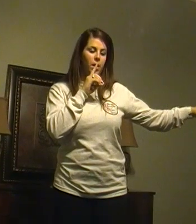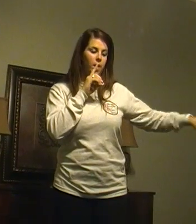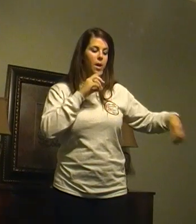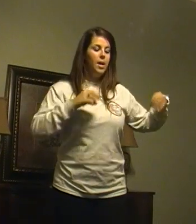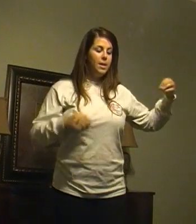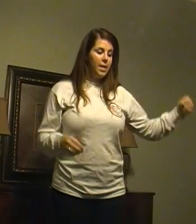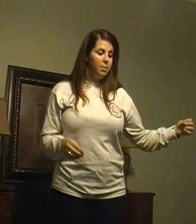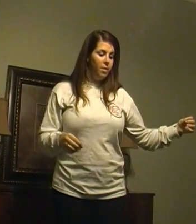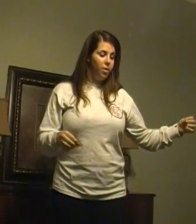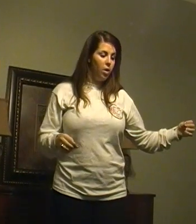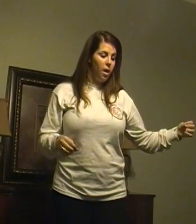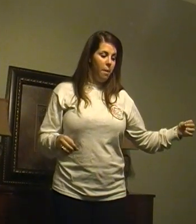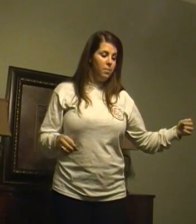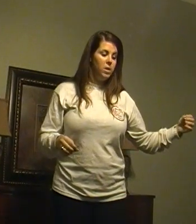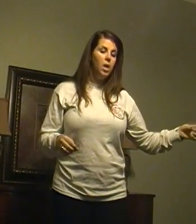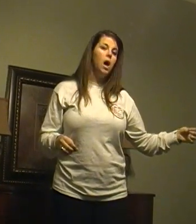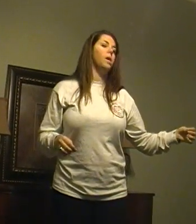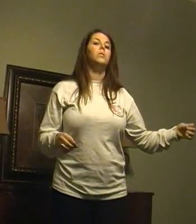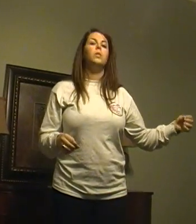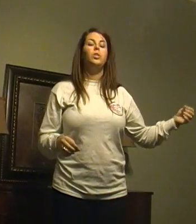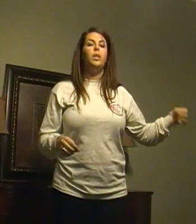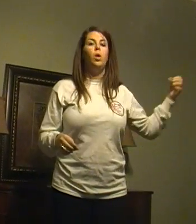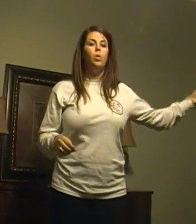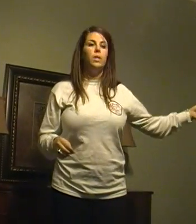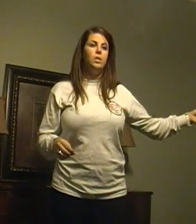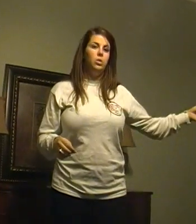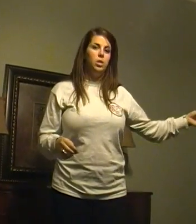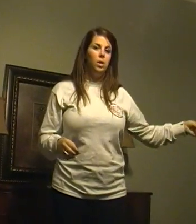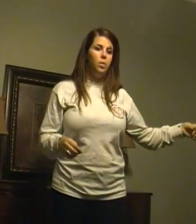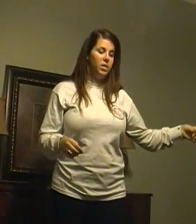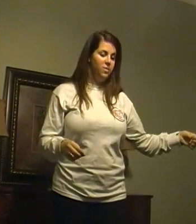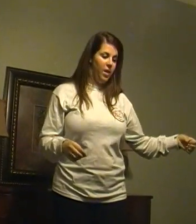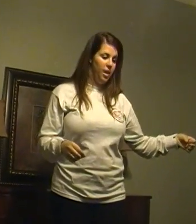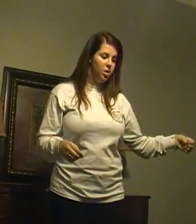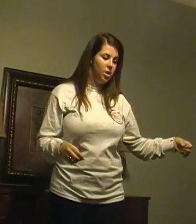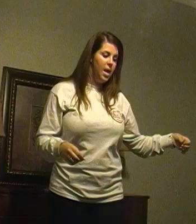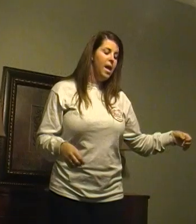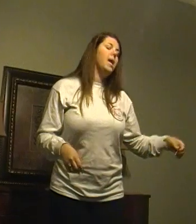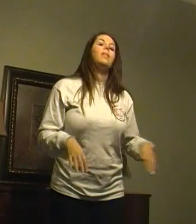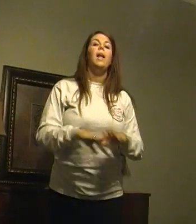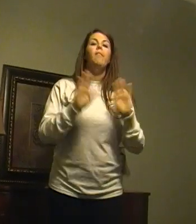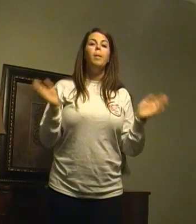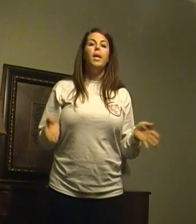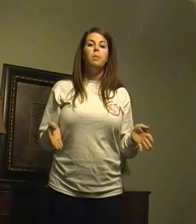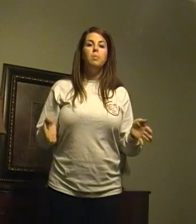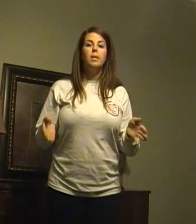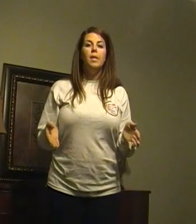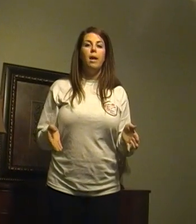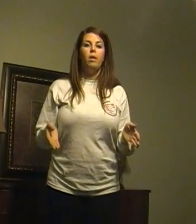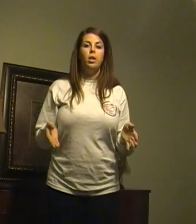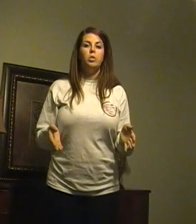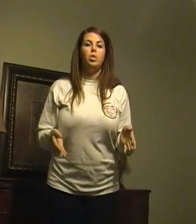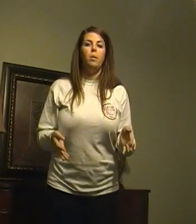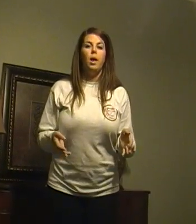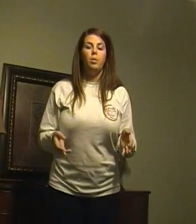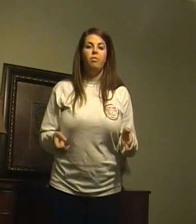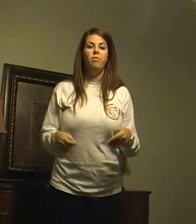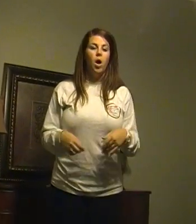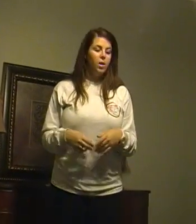gone. Same thing for soft, you need to hold it until slow is finished. Then everybody comes back together and you start back with